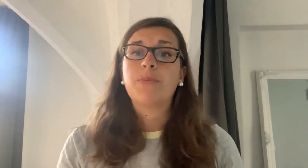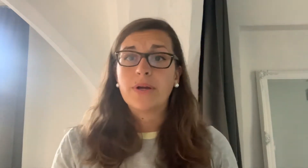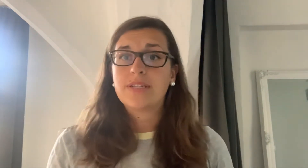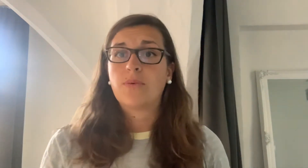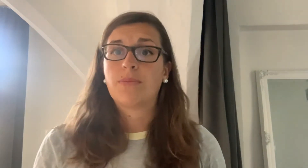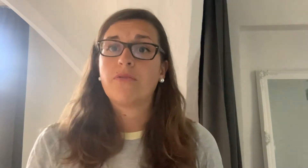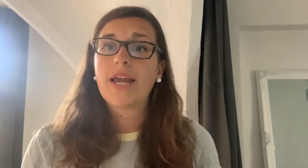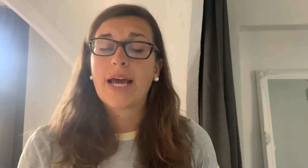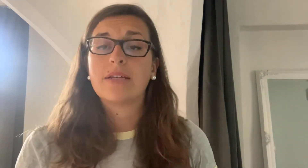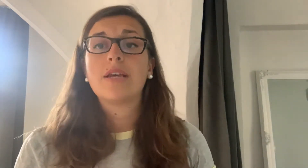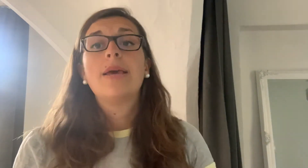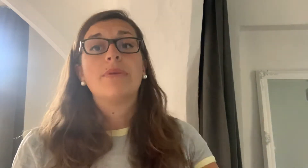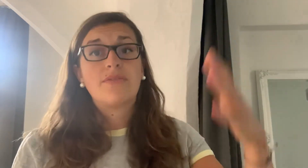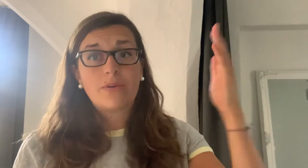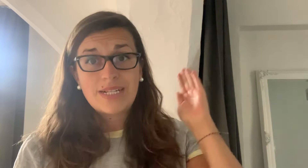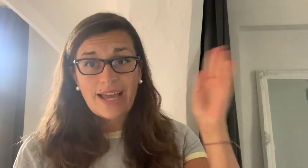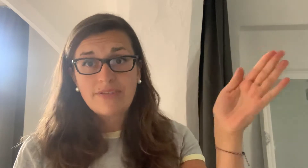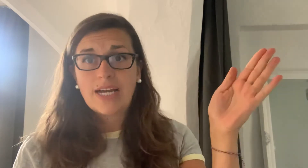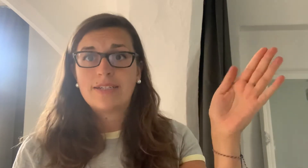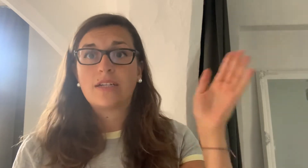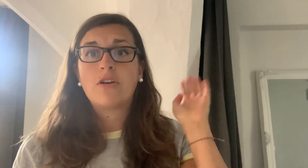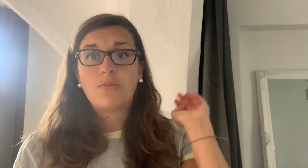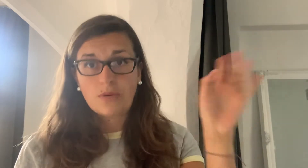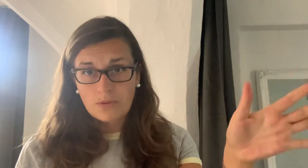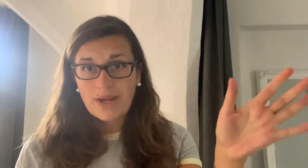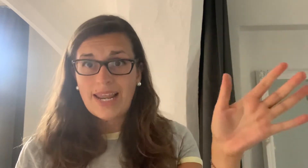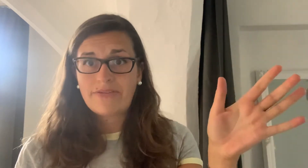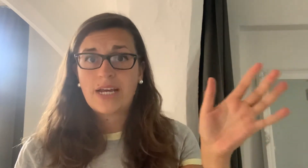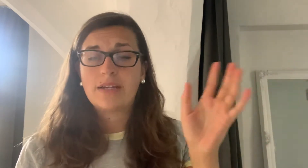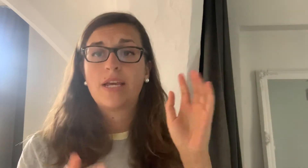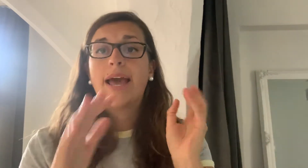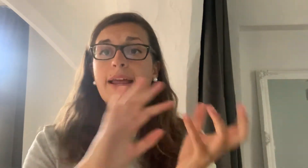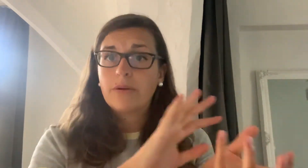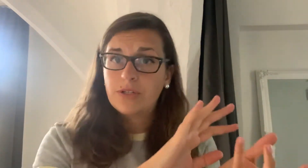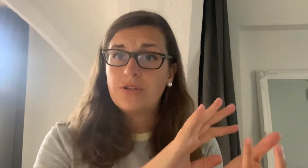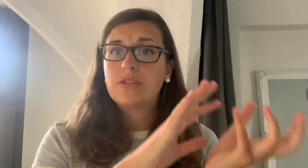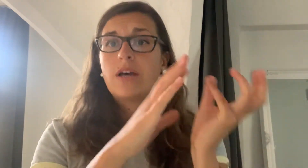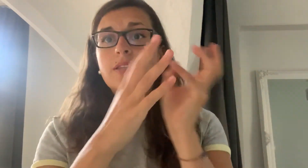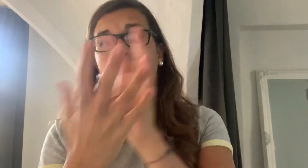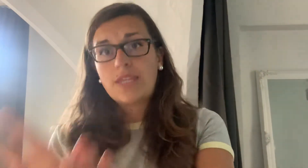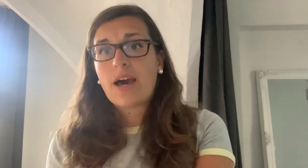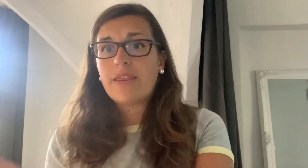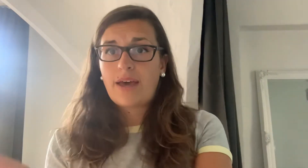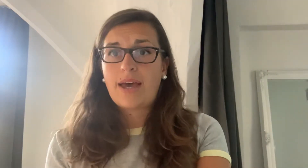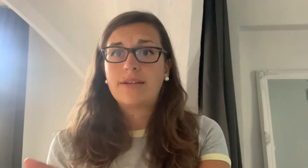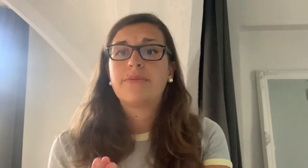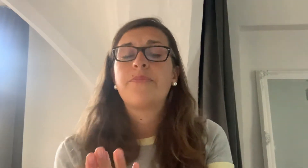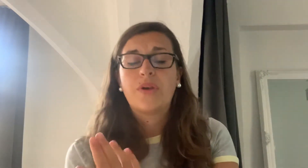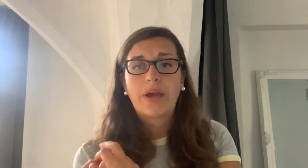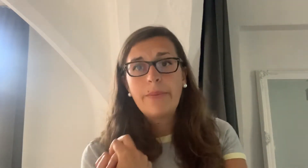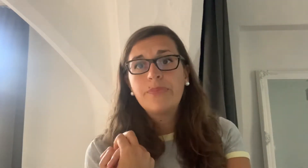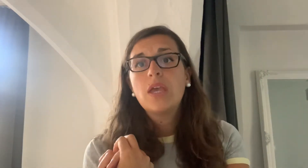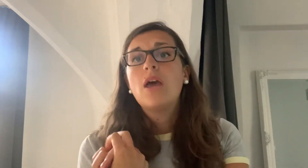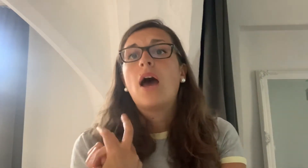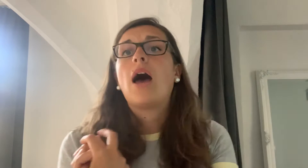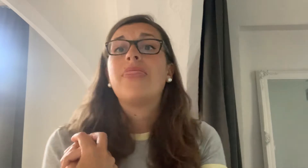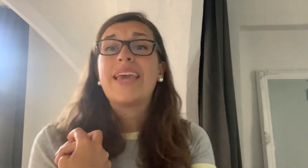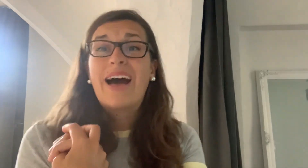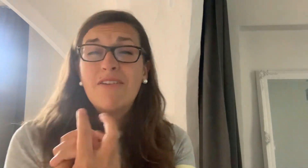pointing with my right hand. But if I was left-handed, I would point with my left hand, and I would do the signs on the other hand. Okay, the alphabet